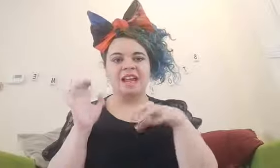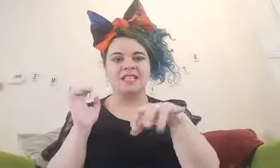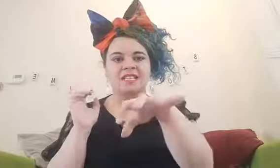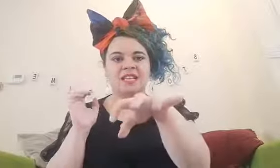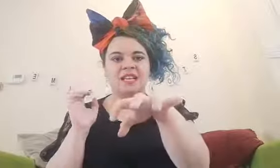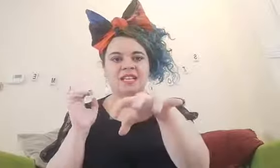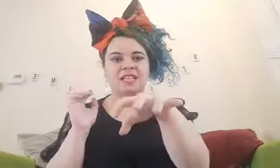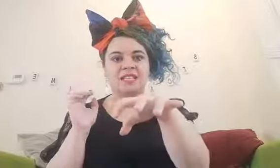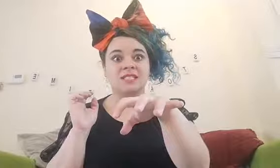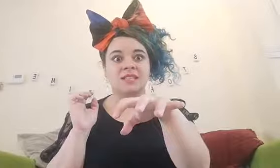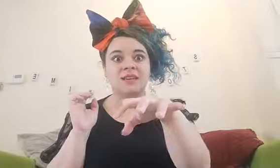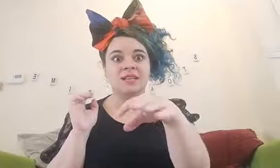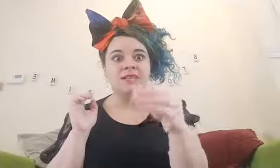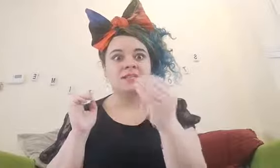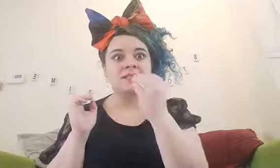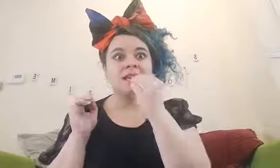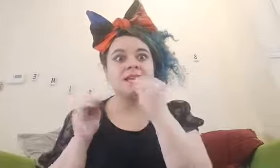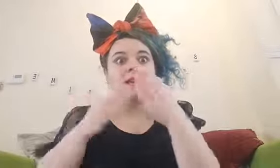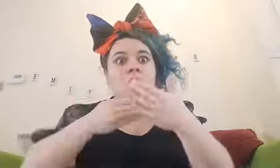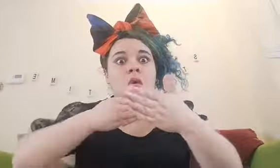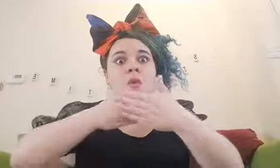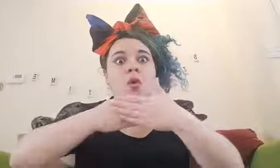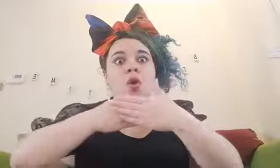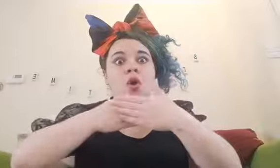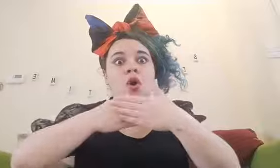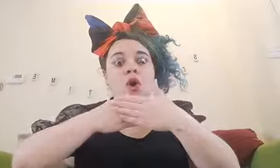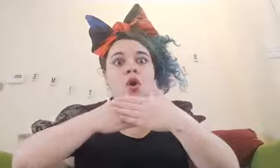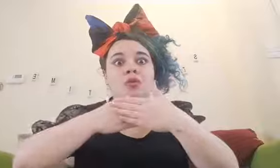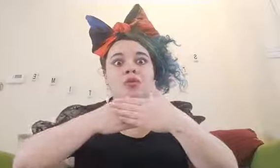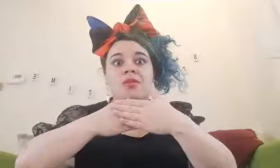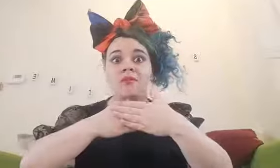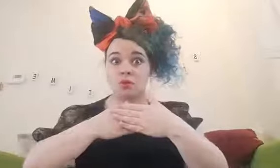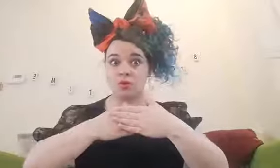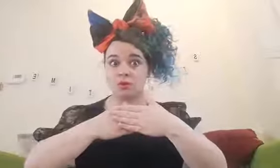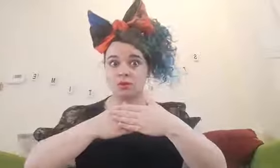Anansi decided to eat more of the food.